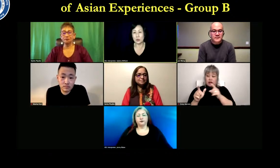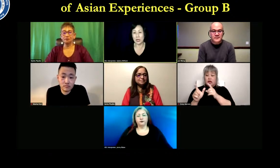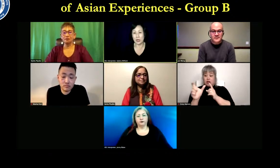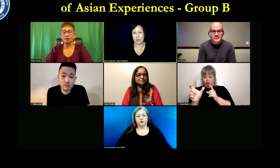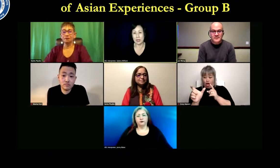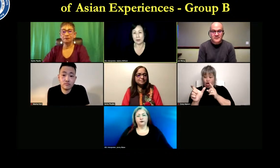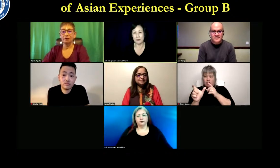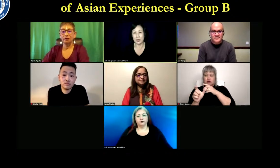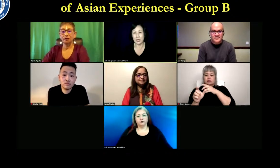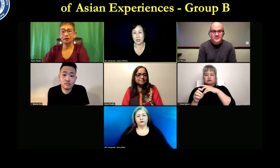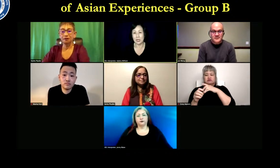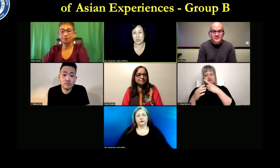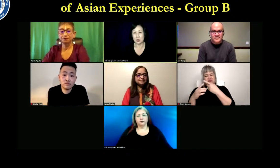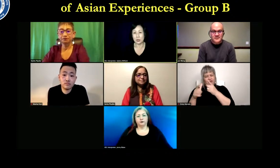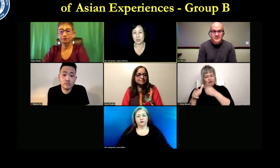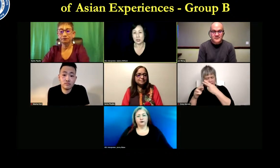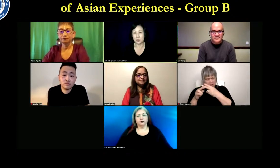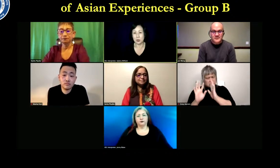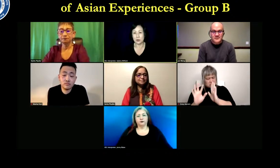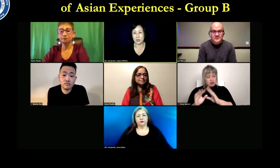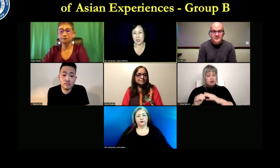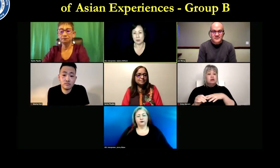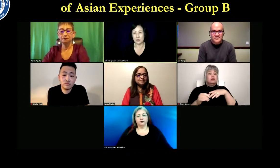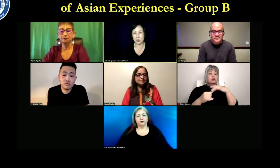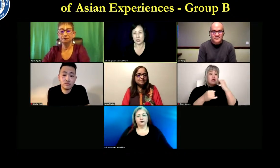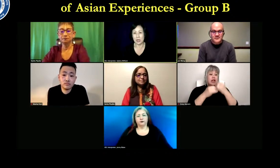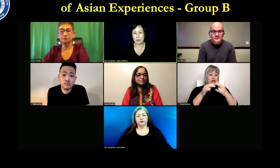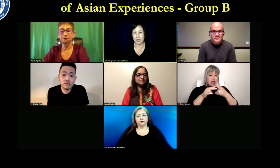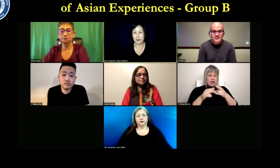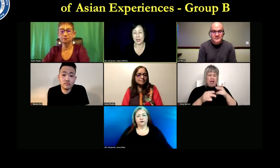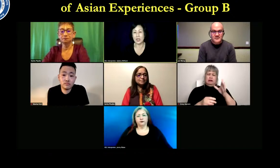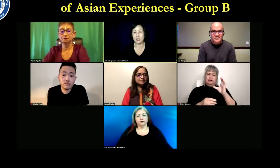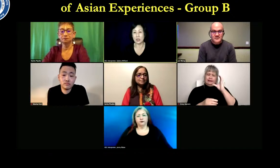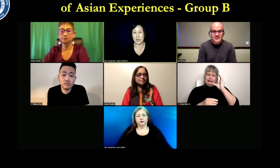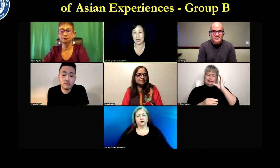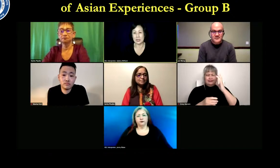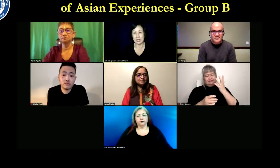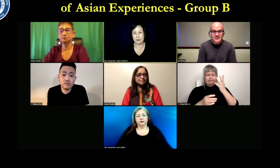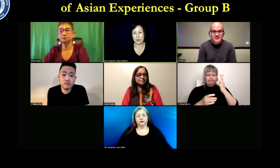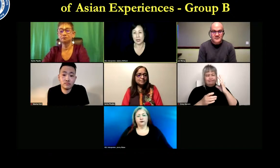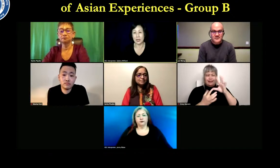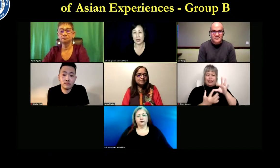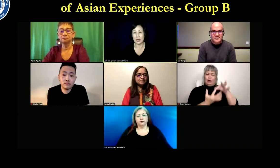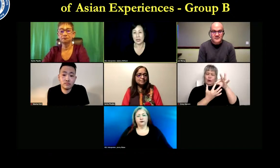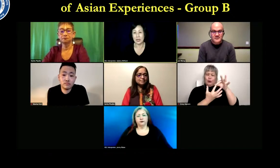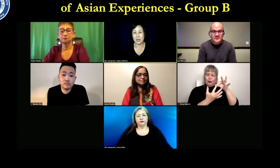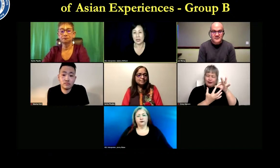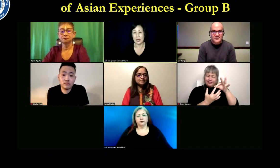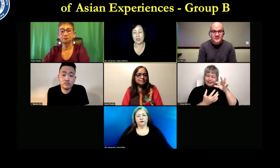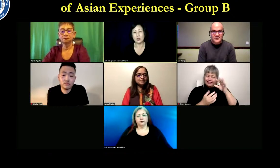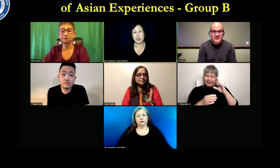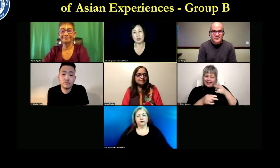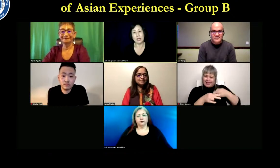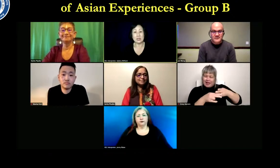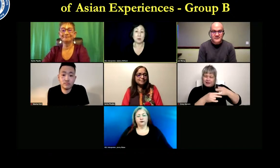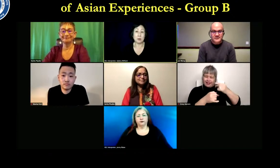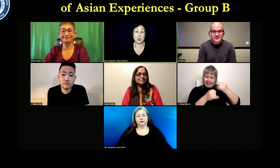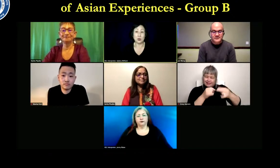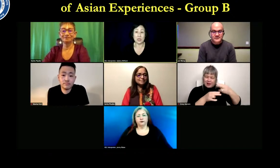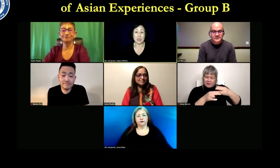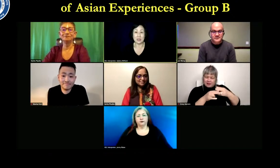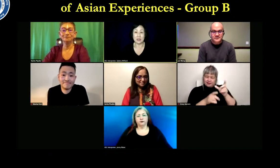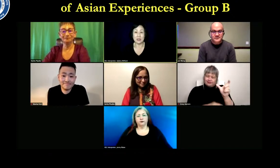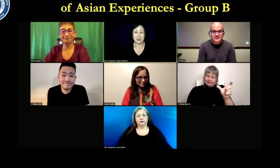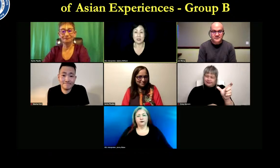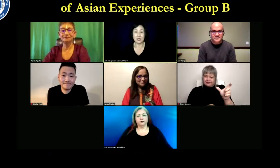look at the whole entire name. So look at this part of the name, the first name, and then look at the last name. And it, the last name may